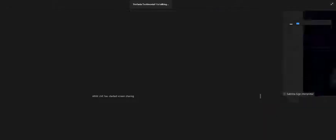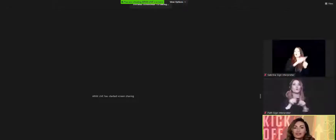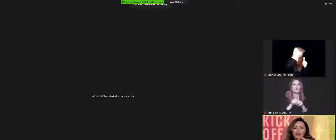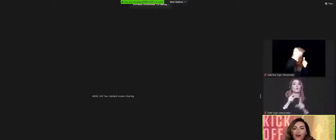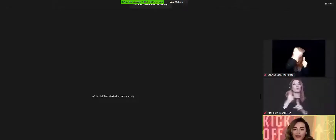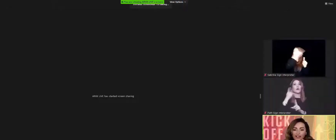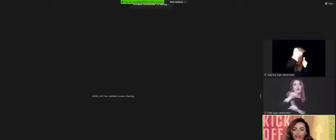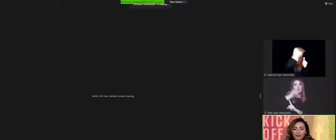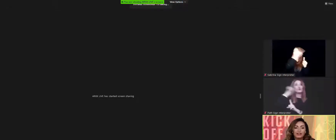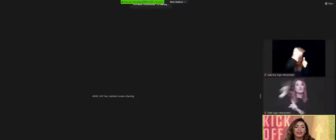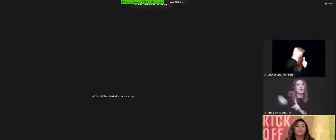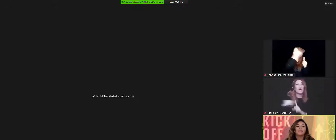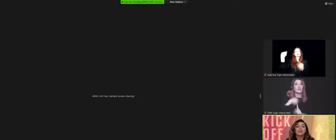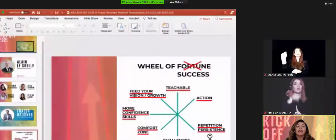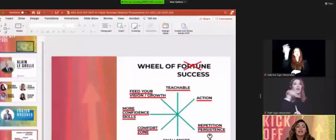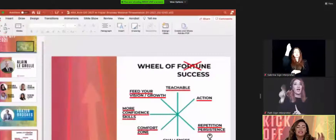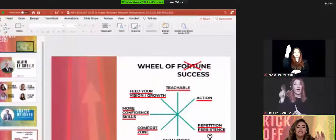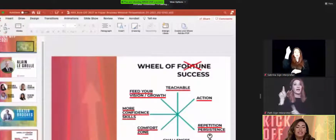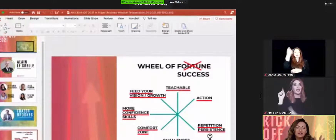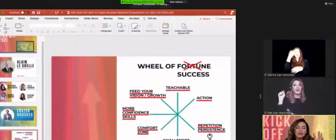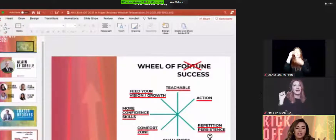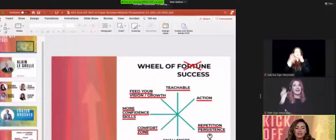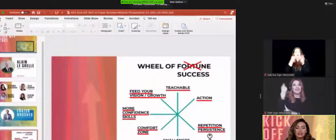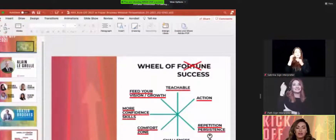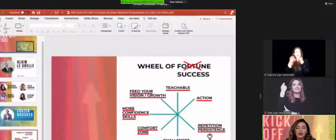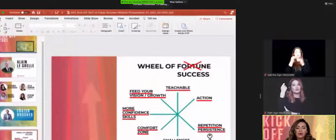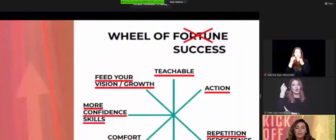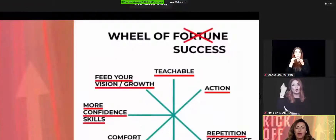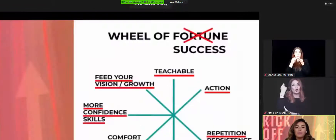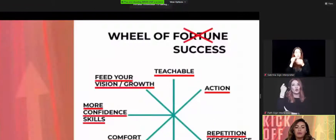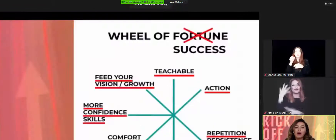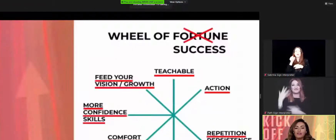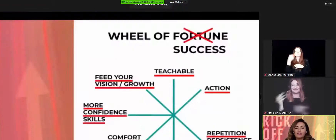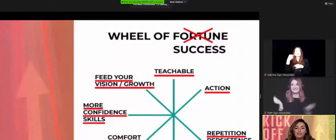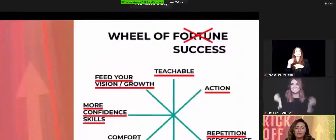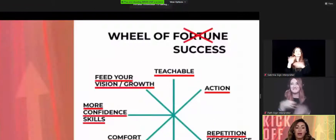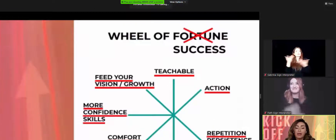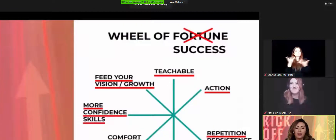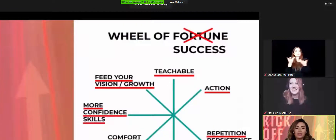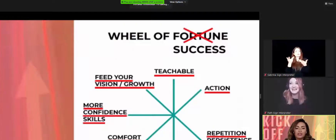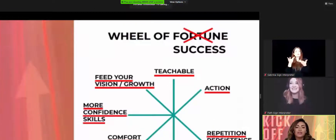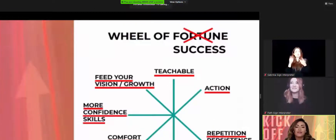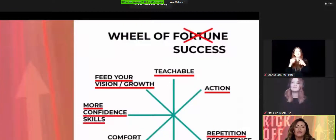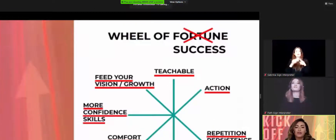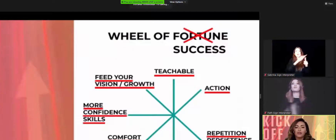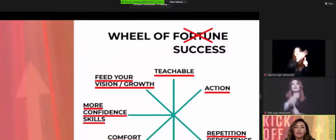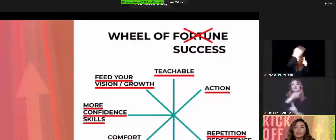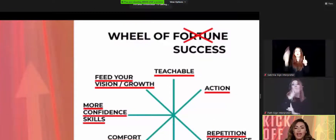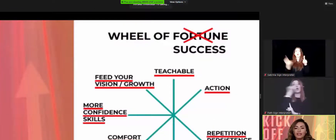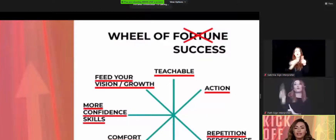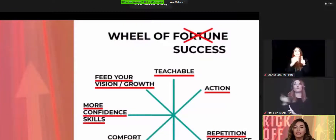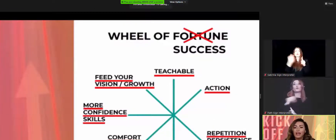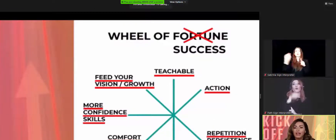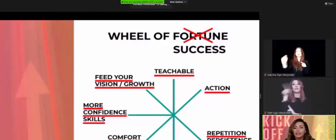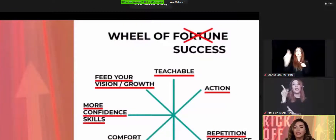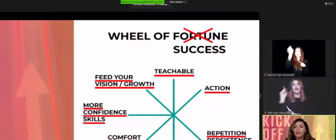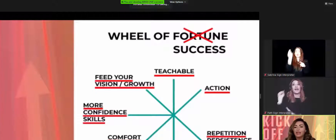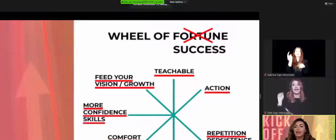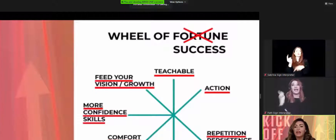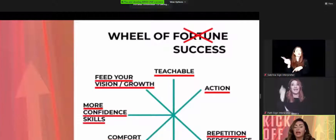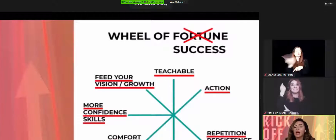and not fortune. This will show my process for goal setting